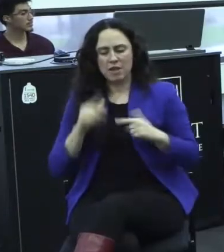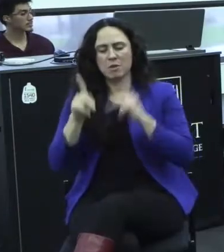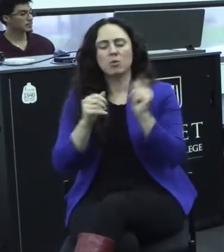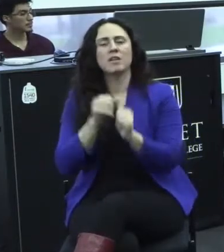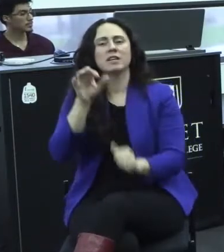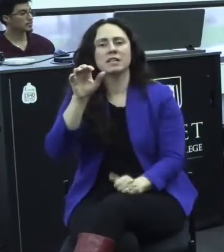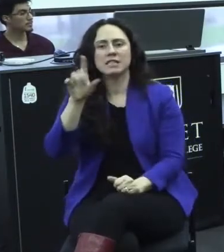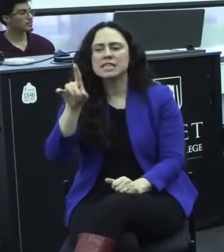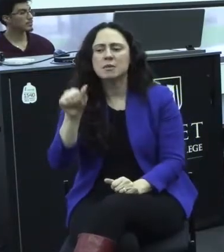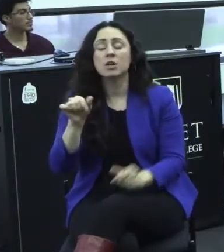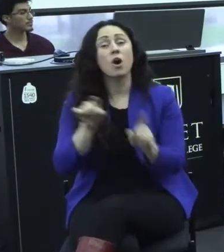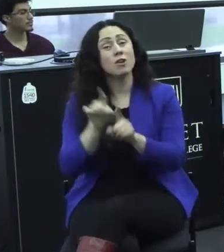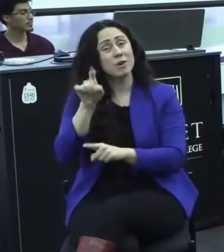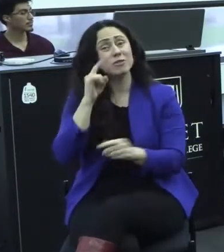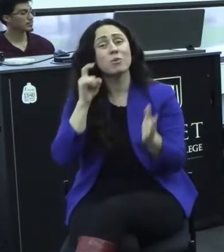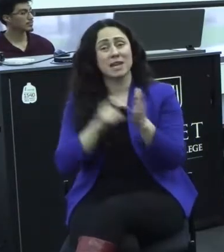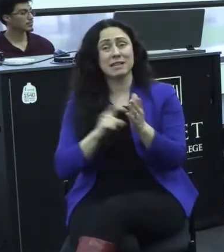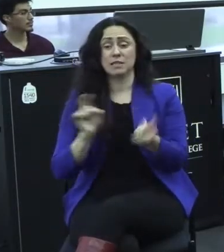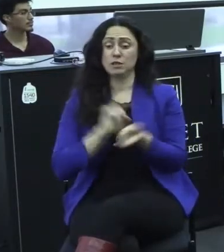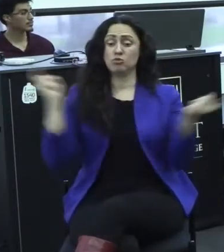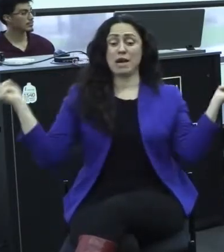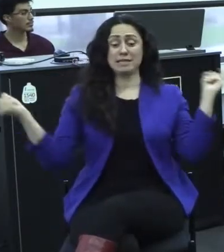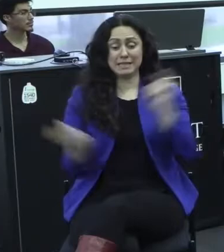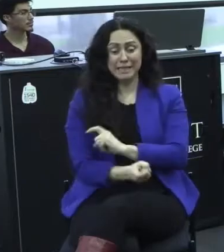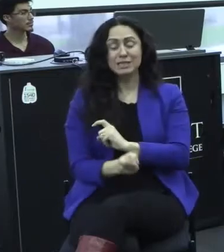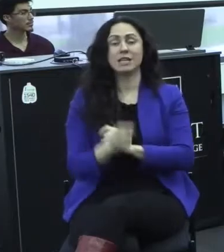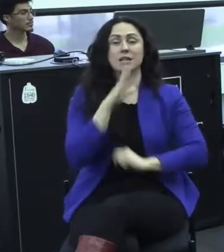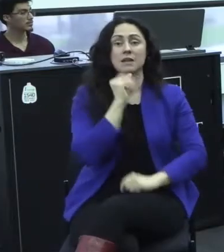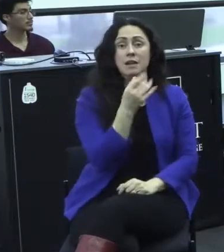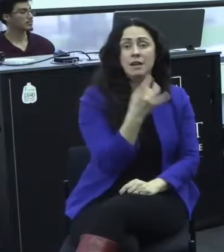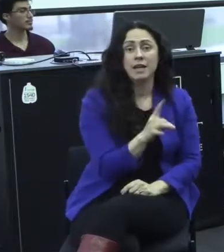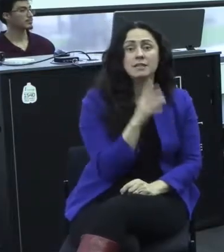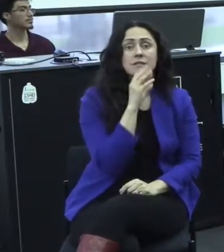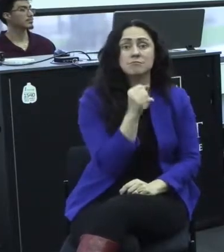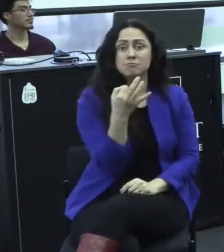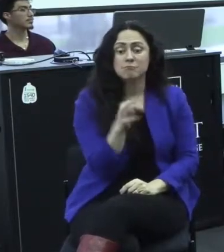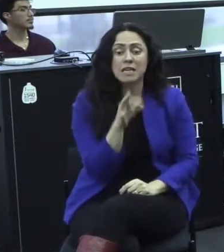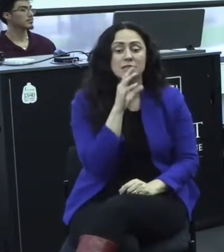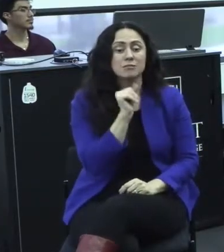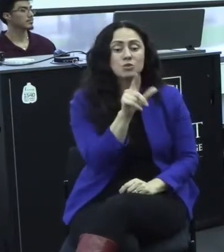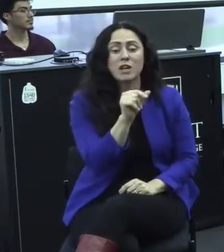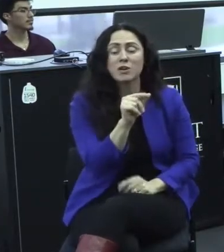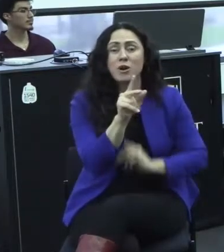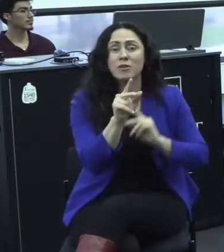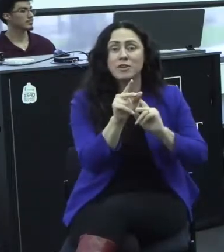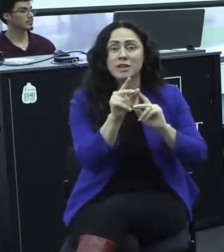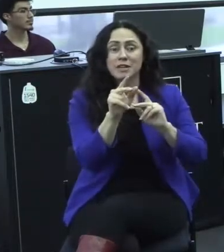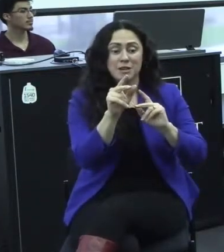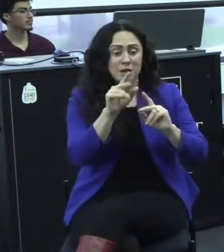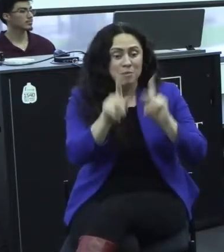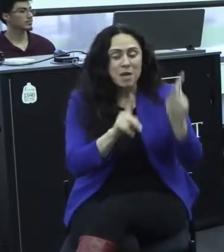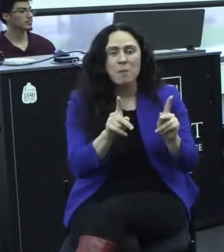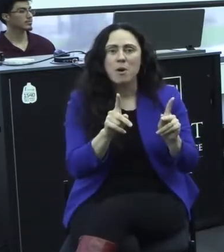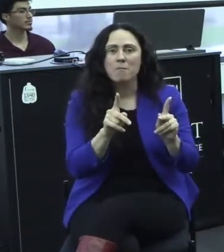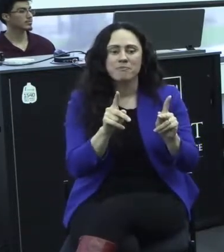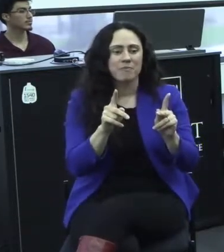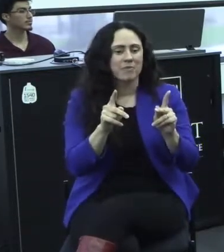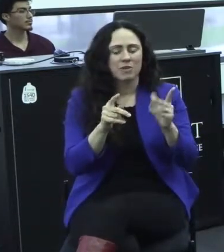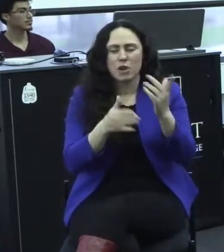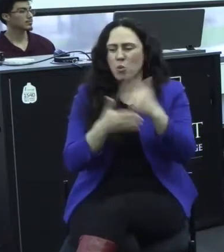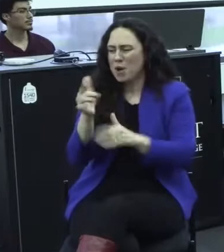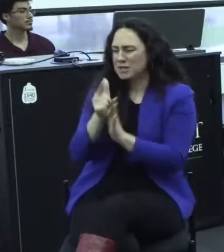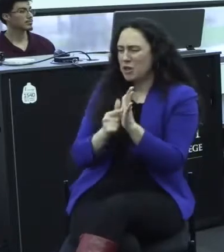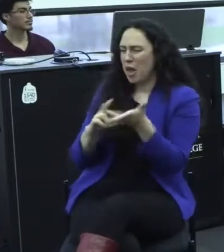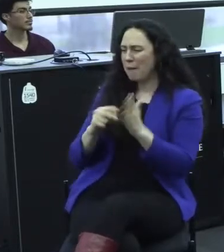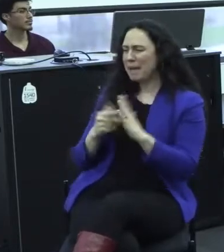think we have to also recognize the transition that 18, 19, 20-year-olds are going through and understanding this new law. What does it mean to me? What does